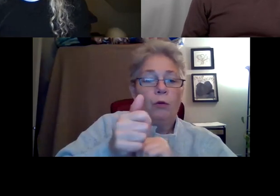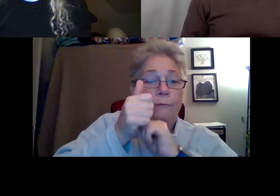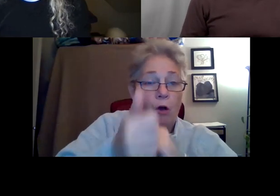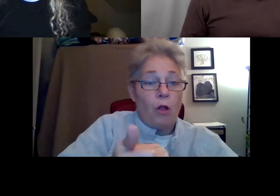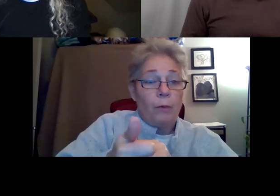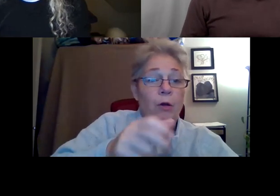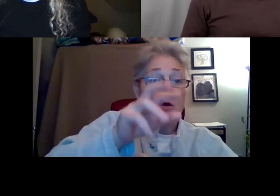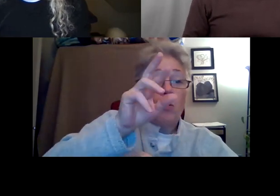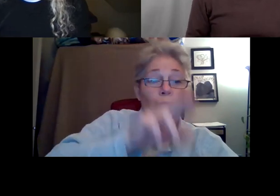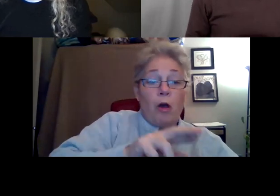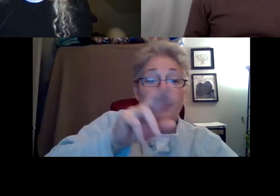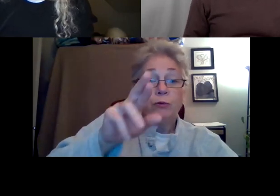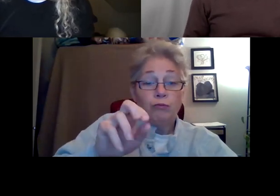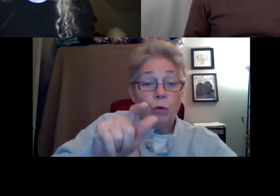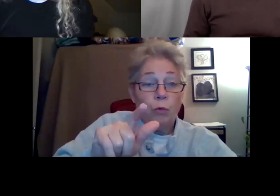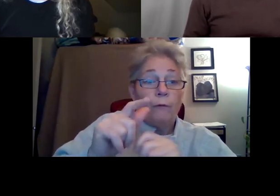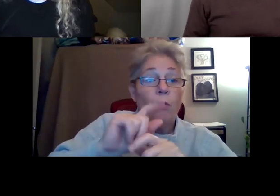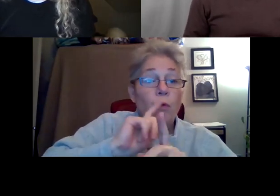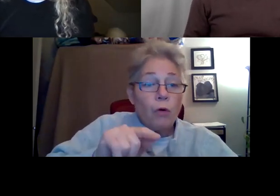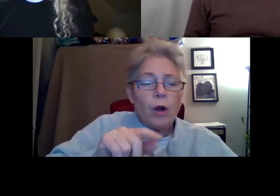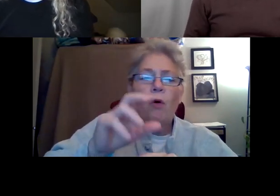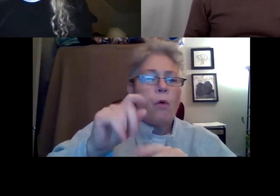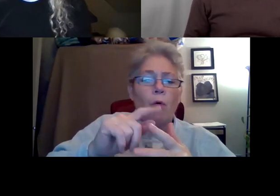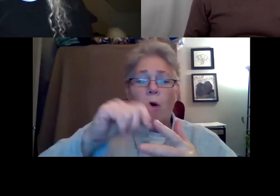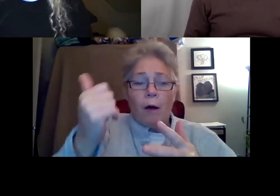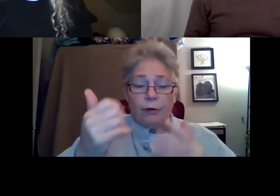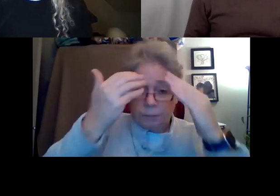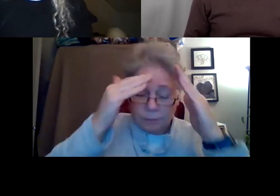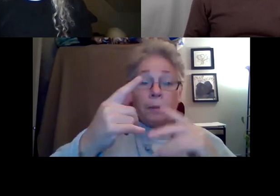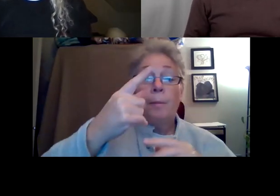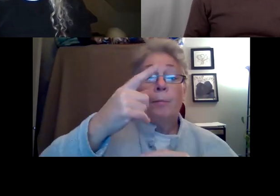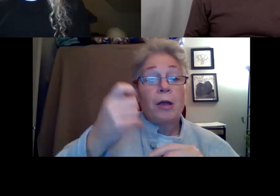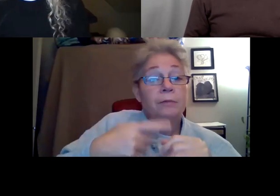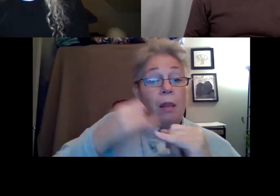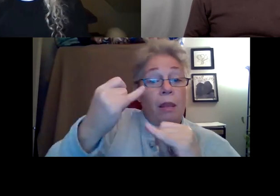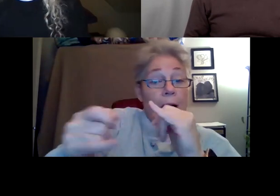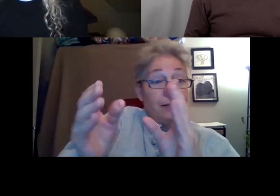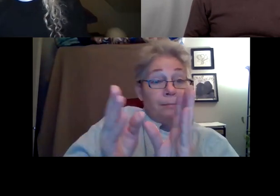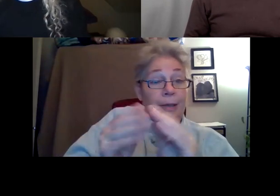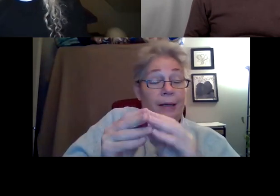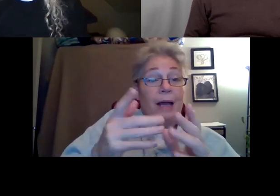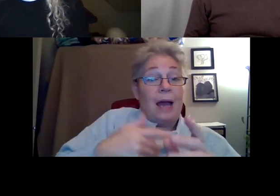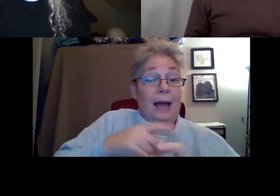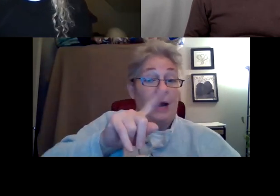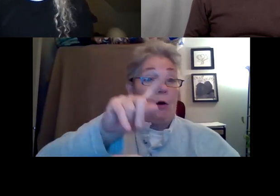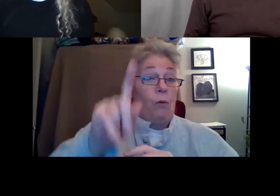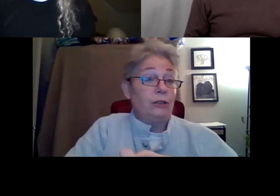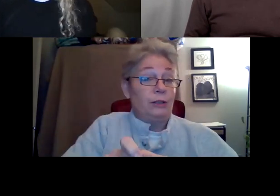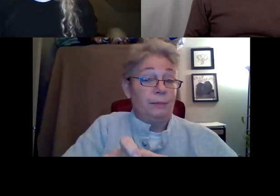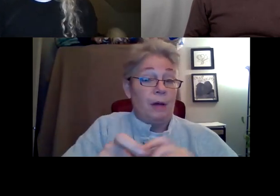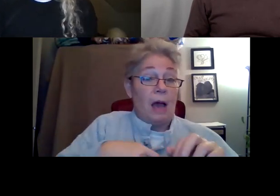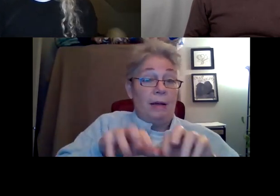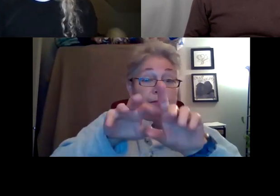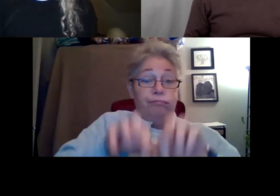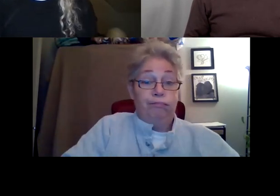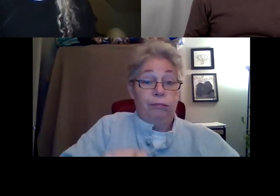I wanted to ask which policies you were following, whether it's Robert's Rules of Order or other. And at the last